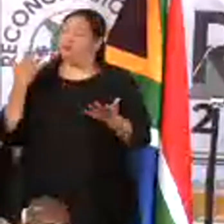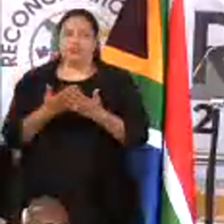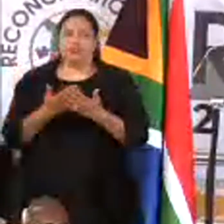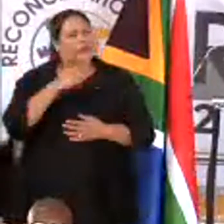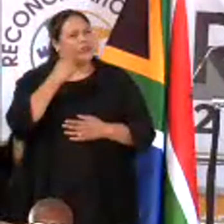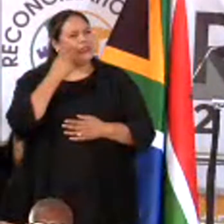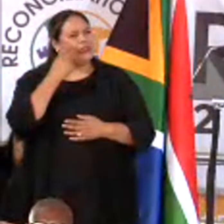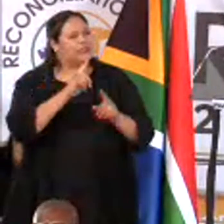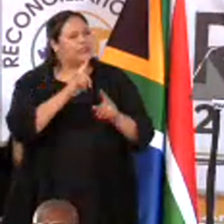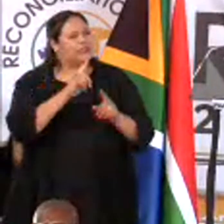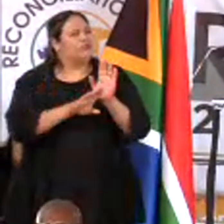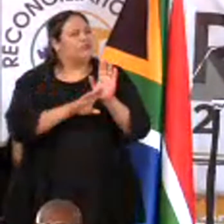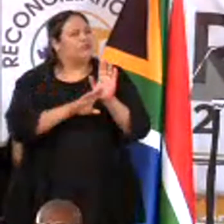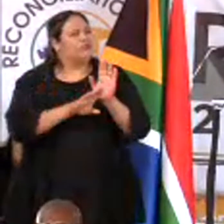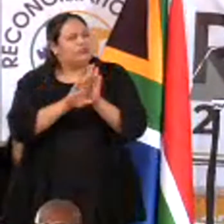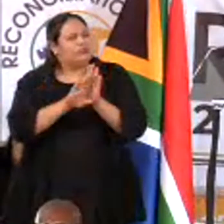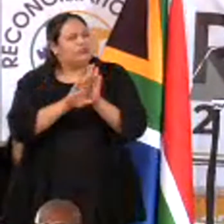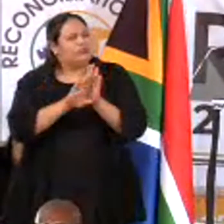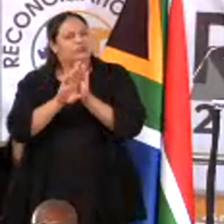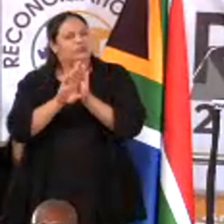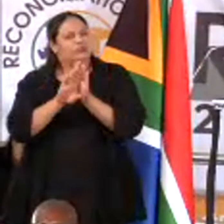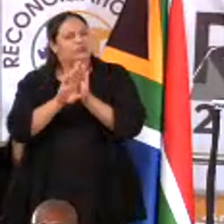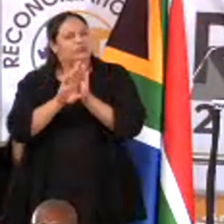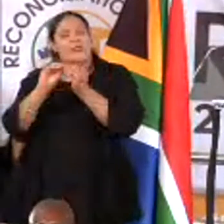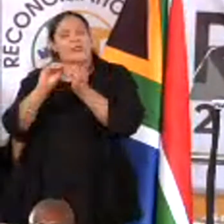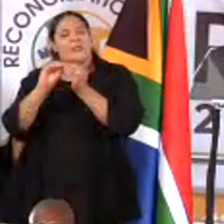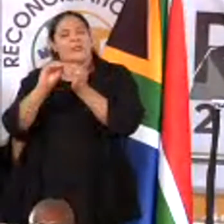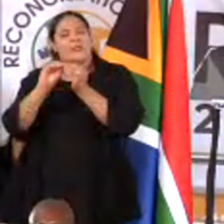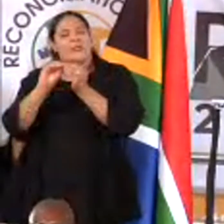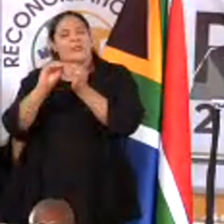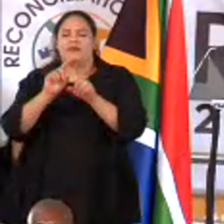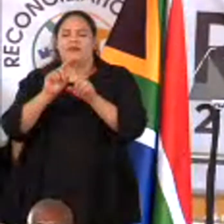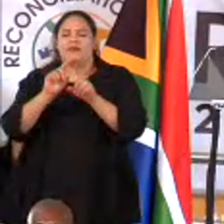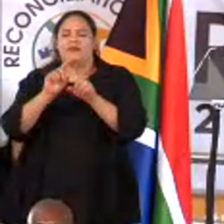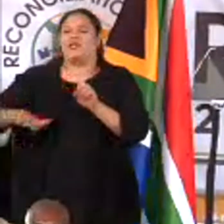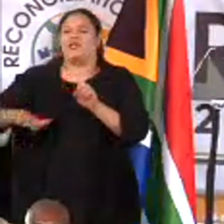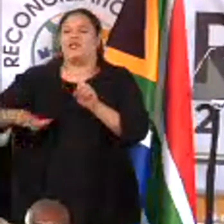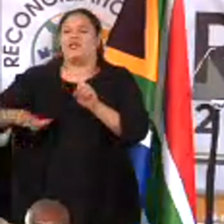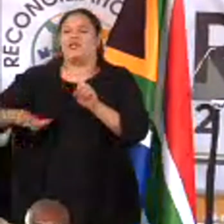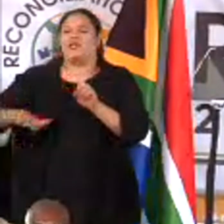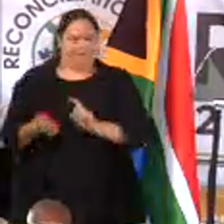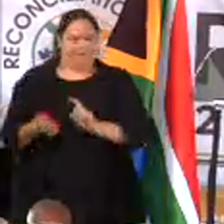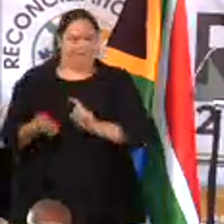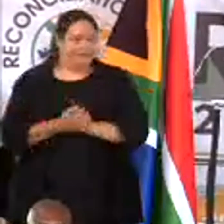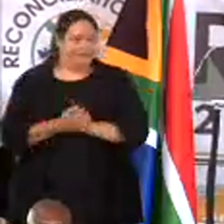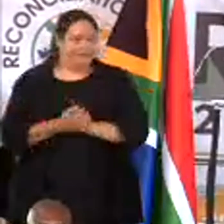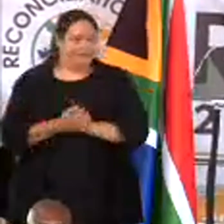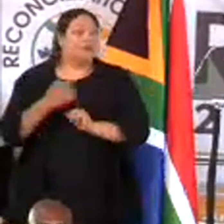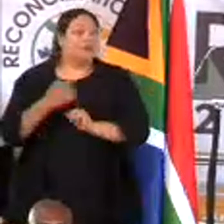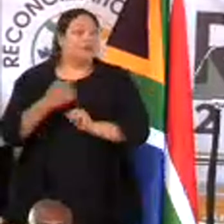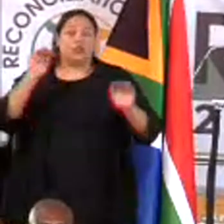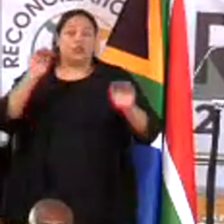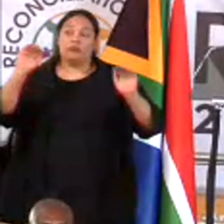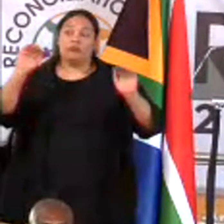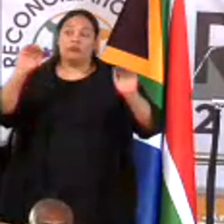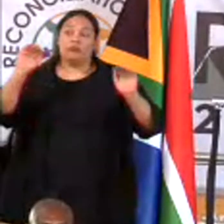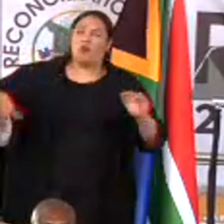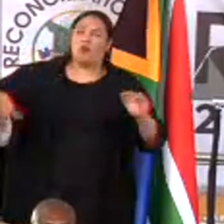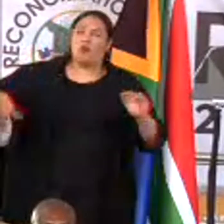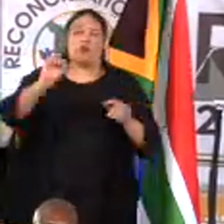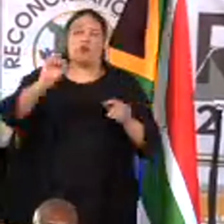seen progress that is being made in a number of areas. We are calling on all South